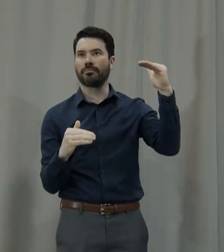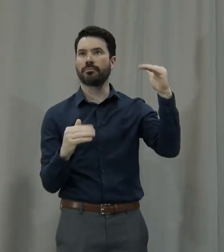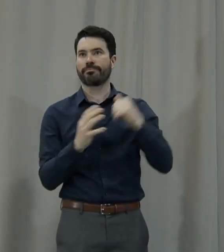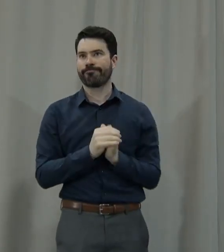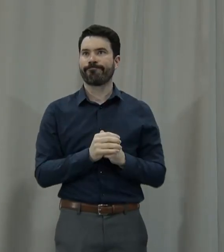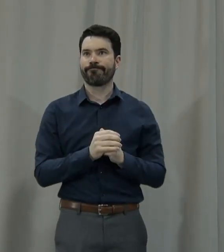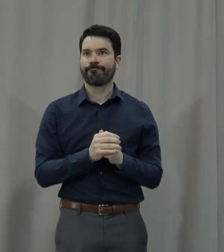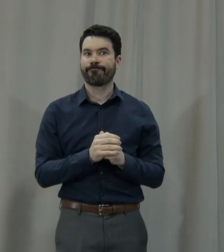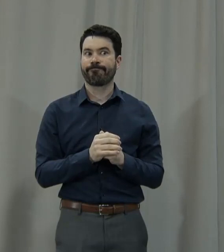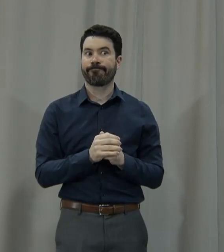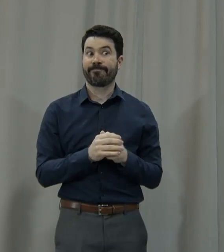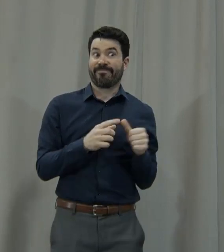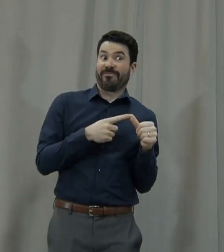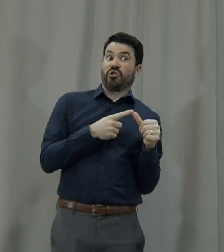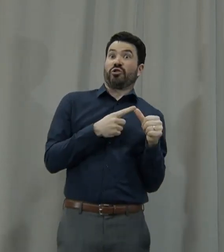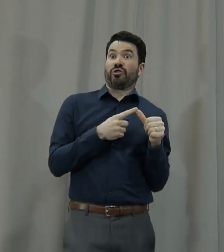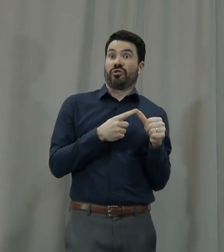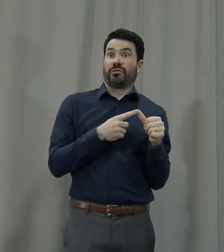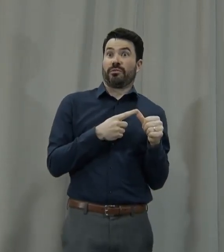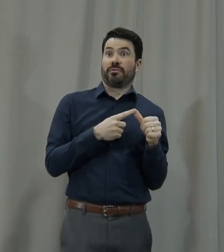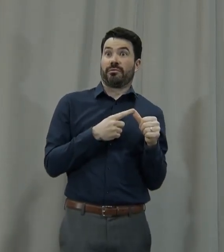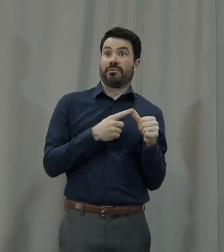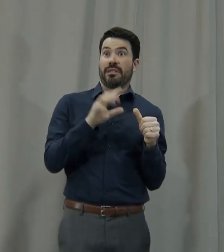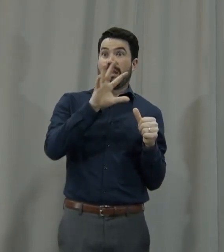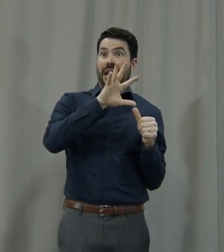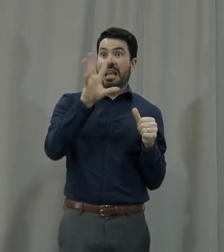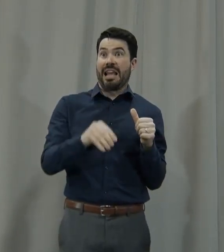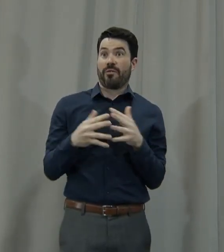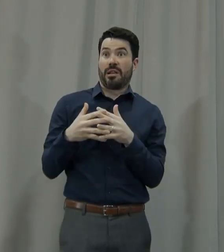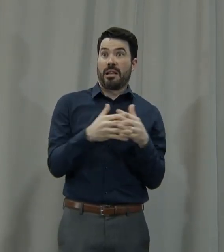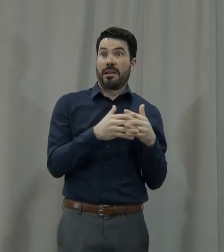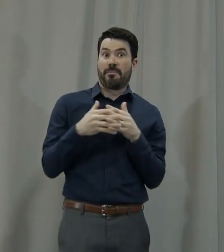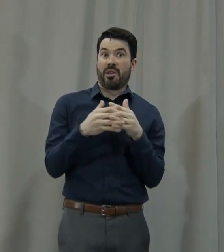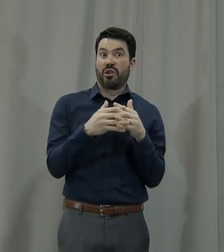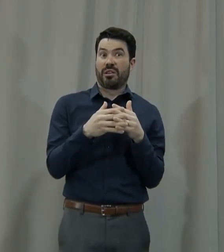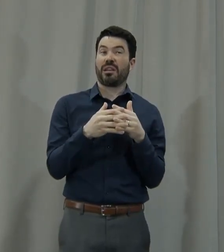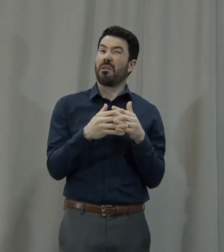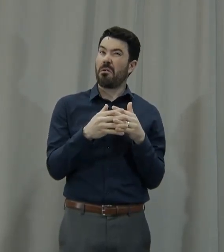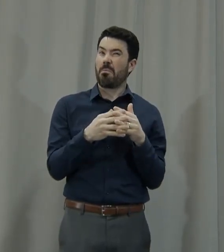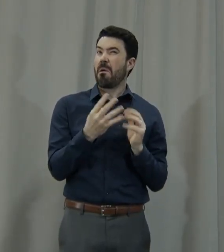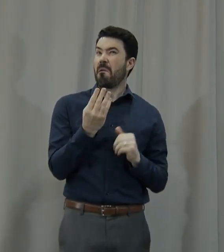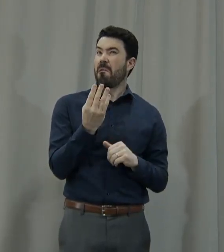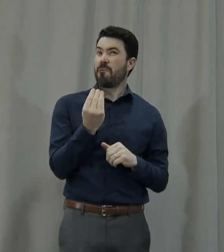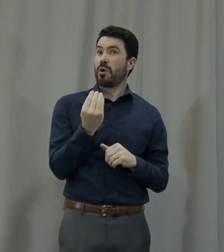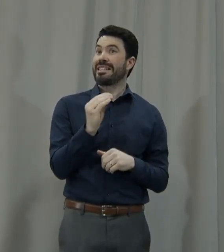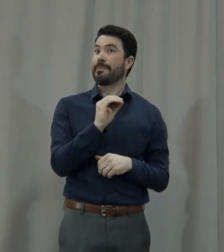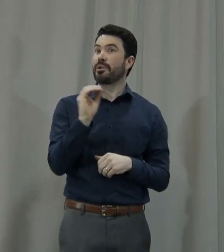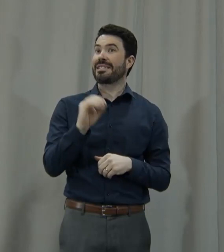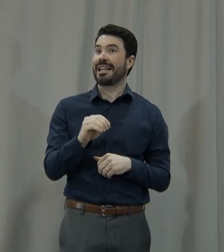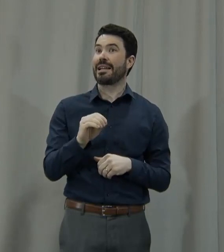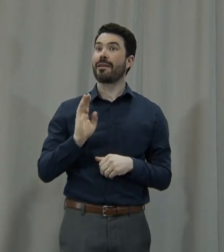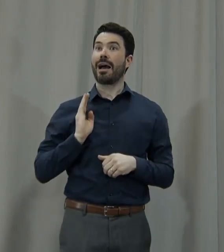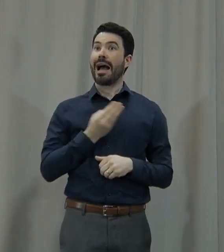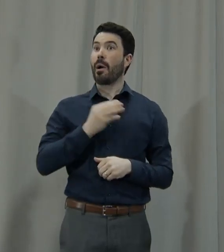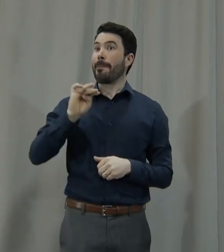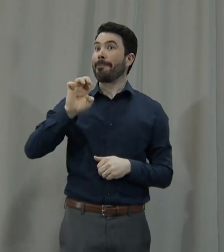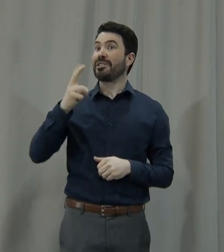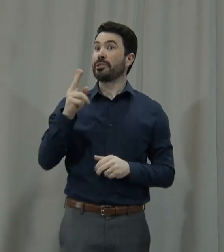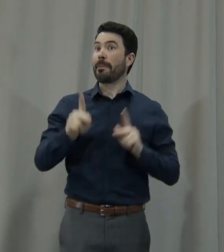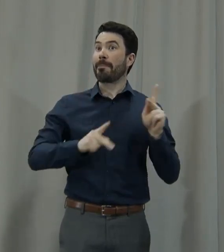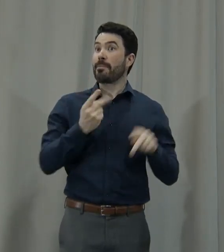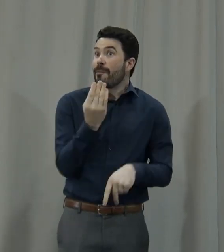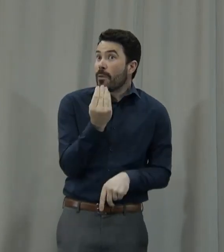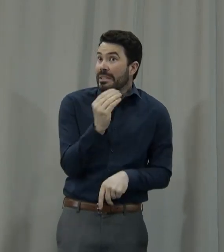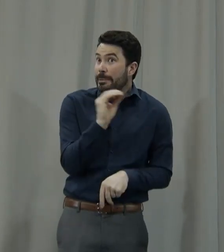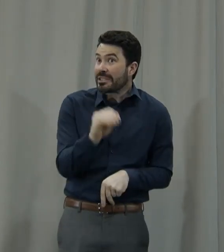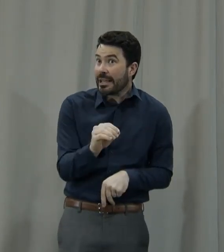Initially, African Americans, representing nearly only 14% of the state's population